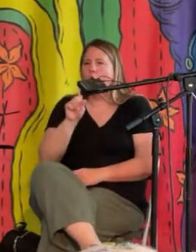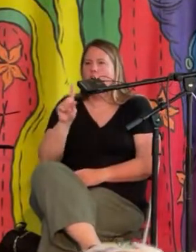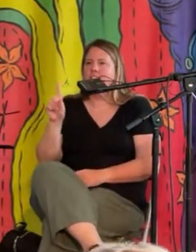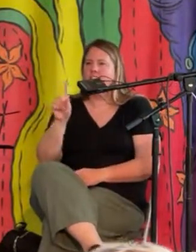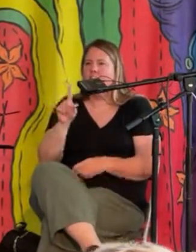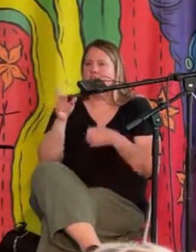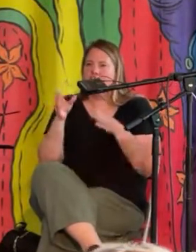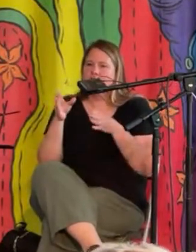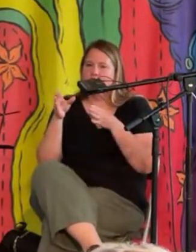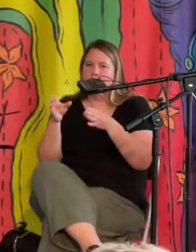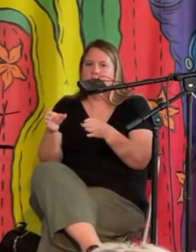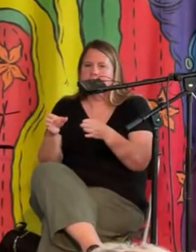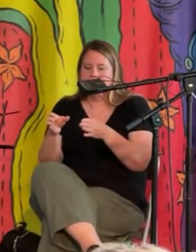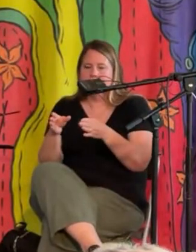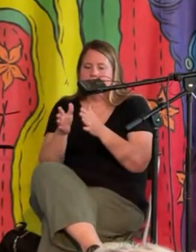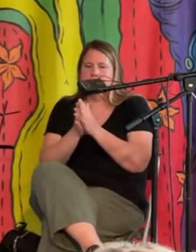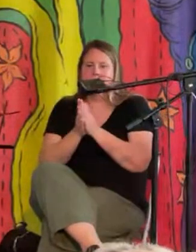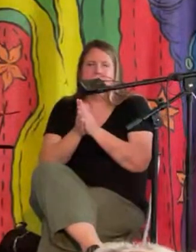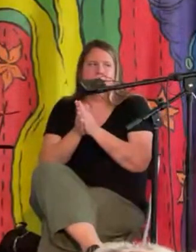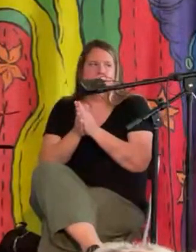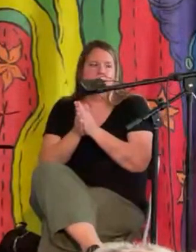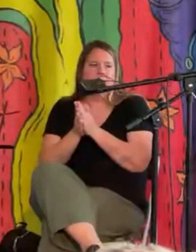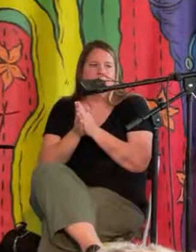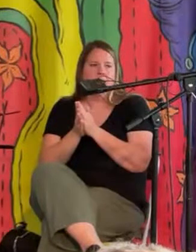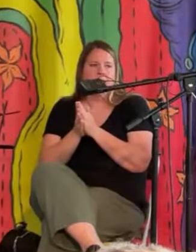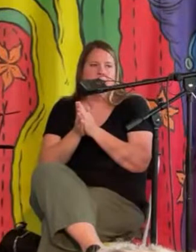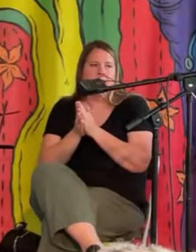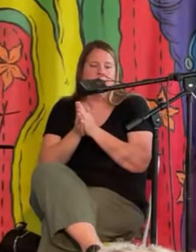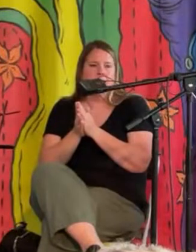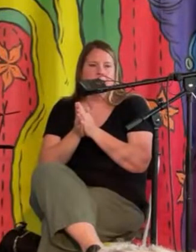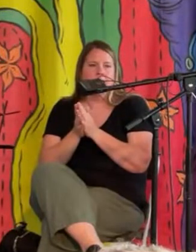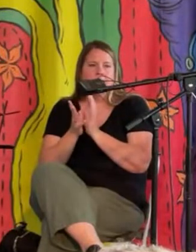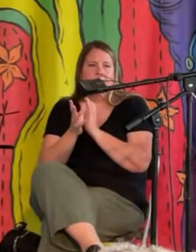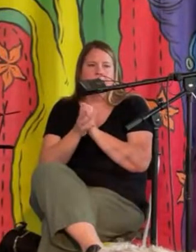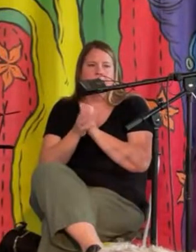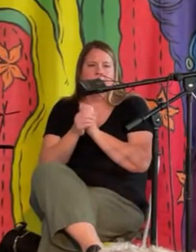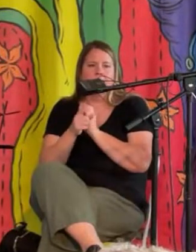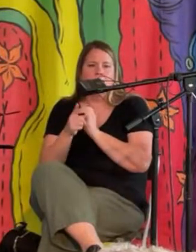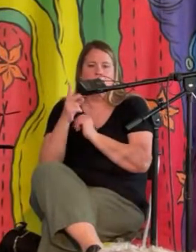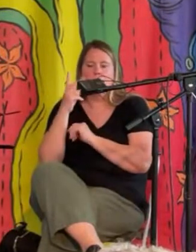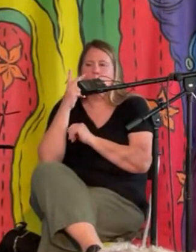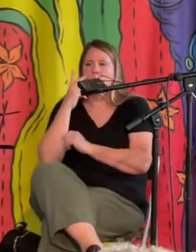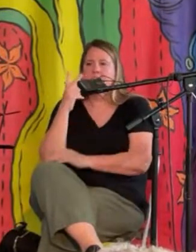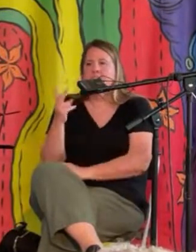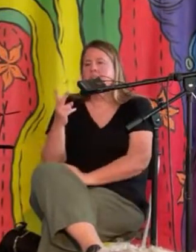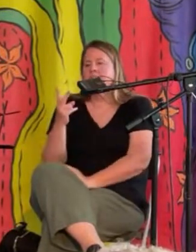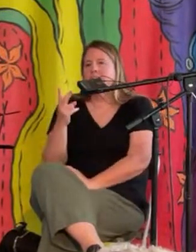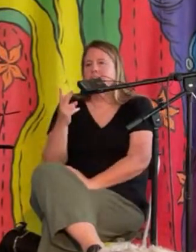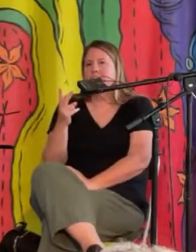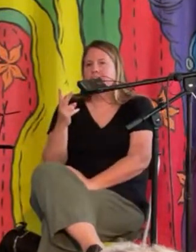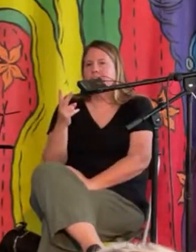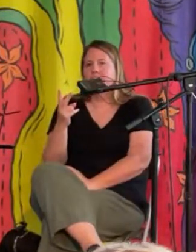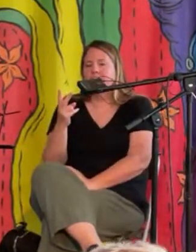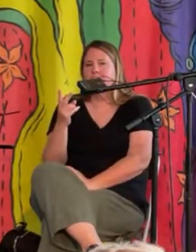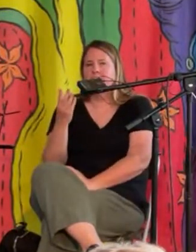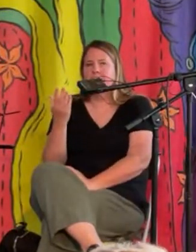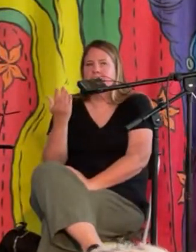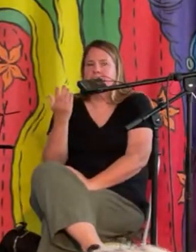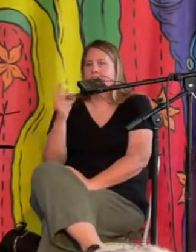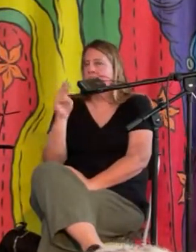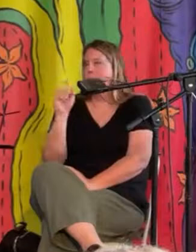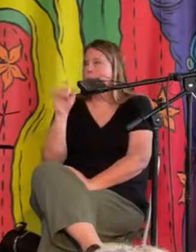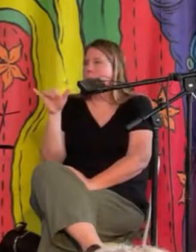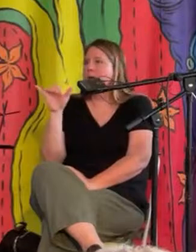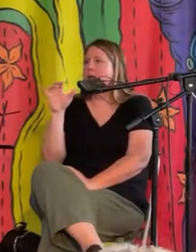You walk down the street, and you see you know, it was a May, it was